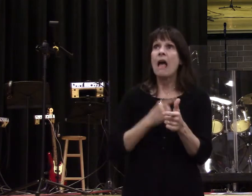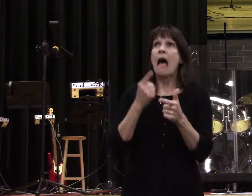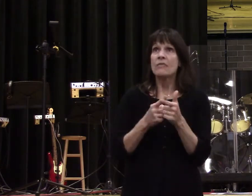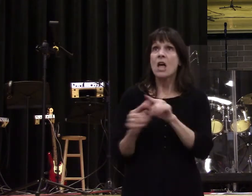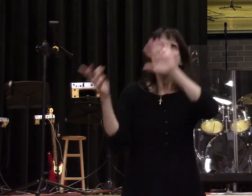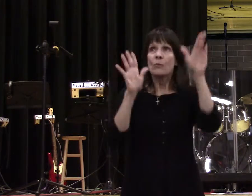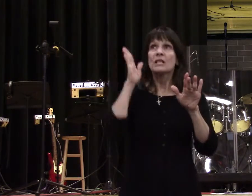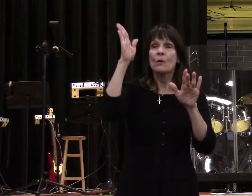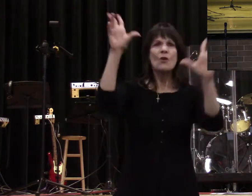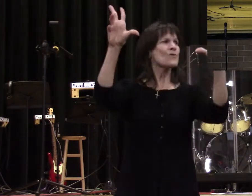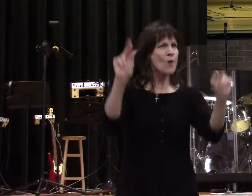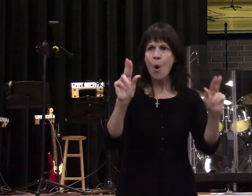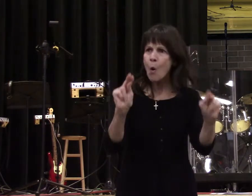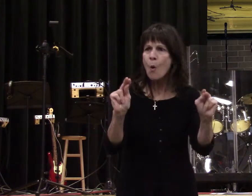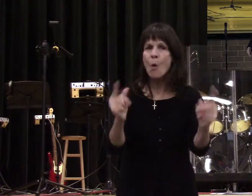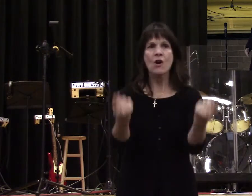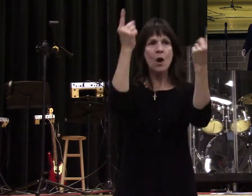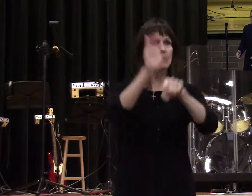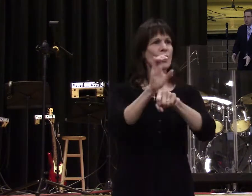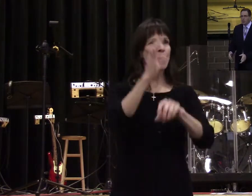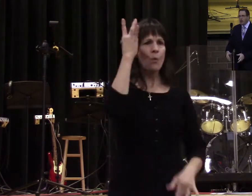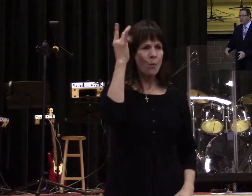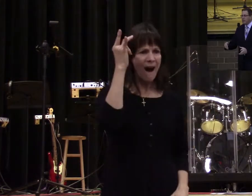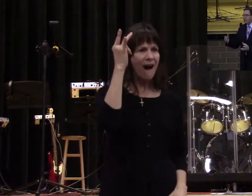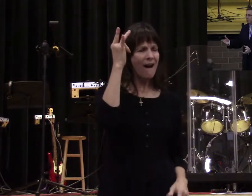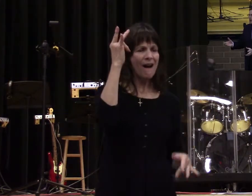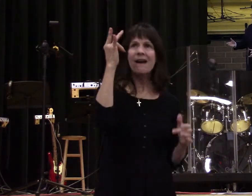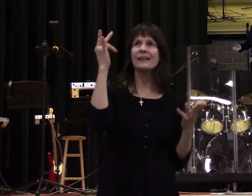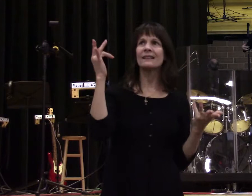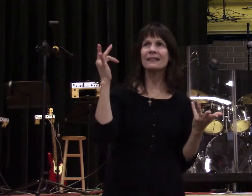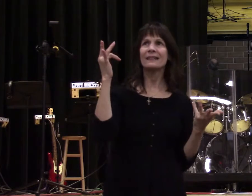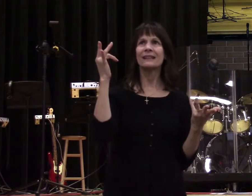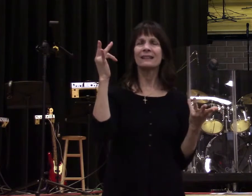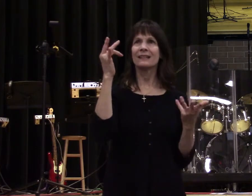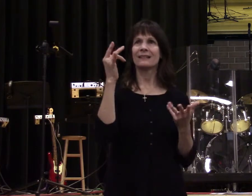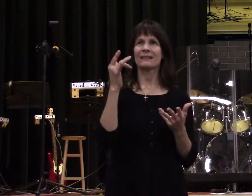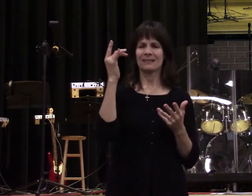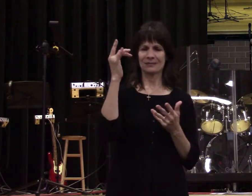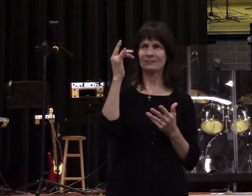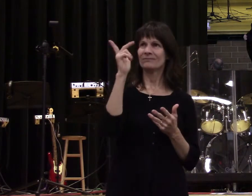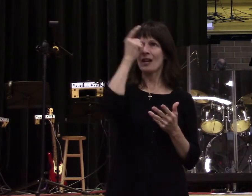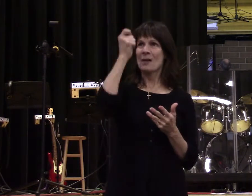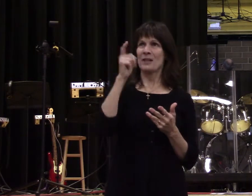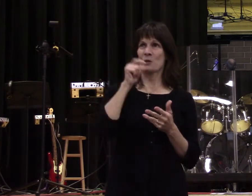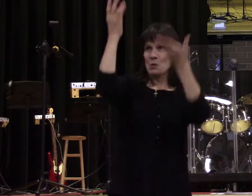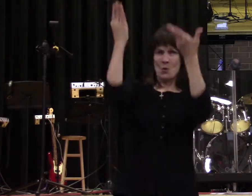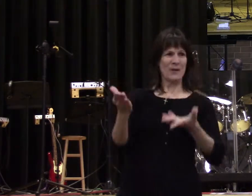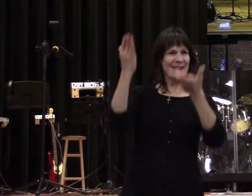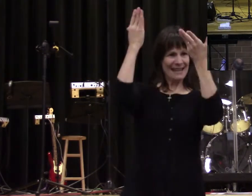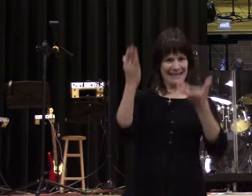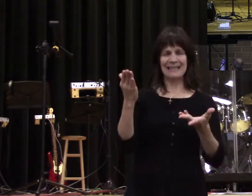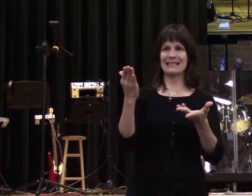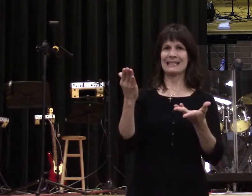And you know why you come? You don't come and worship. You don't come to give him praise because he touches you or because you feel nice